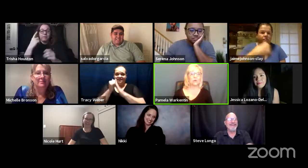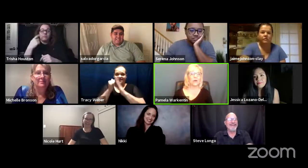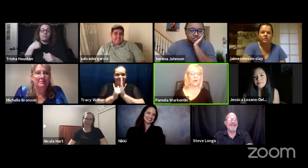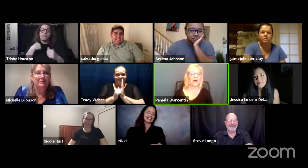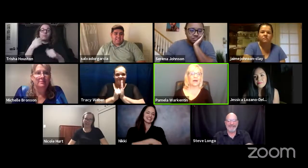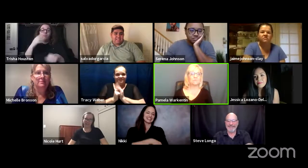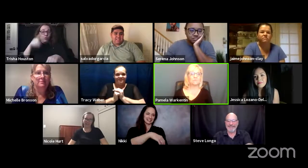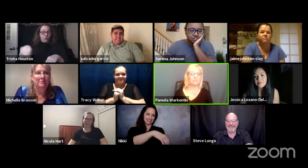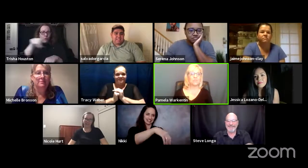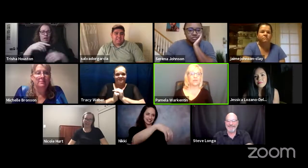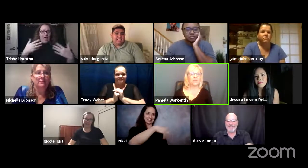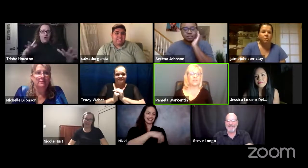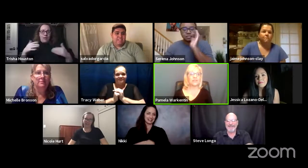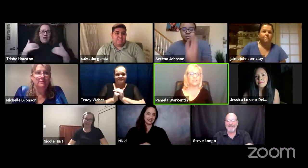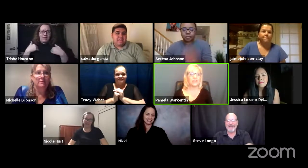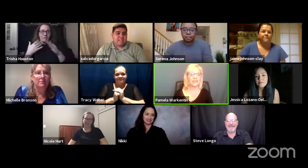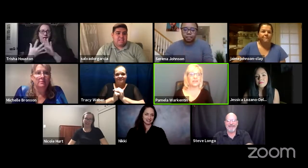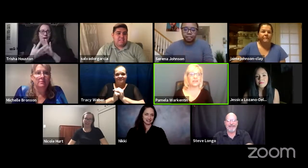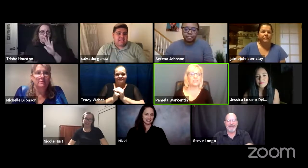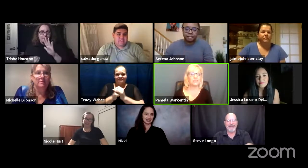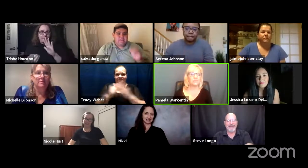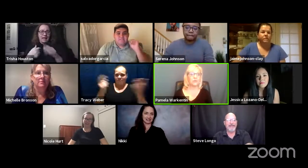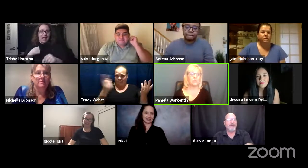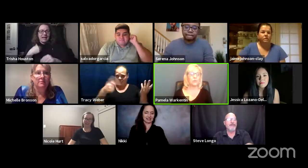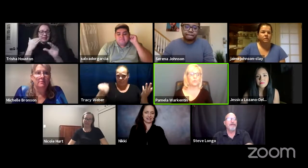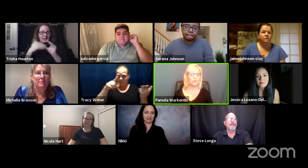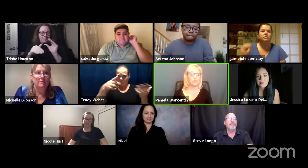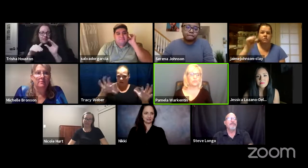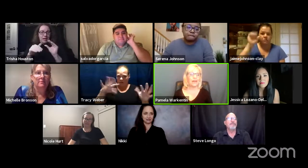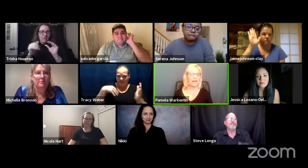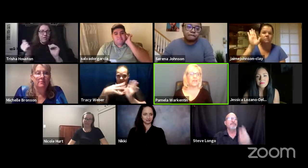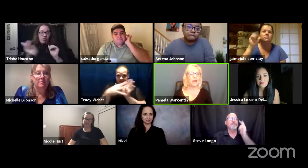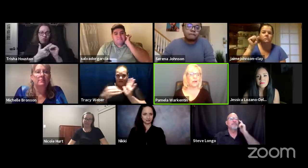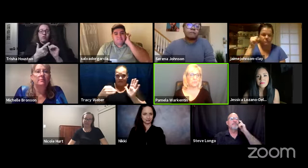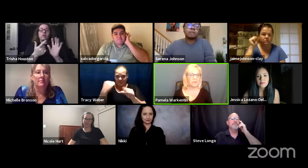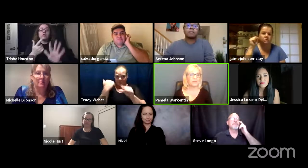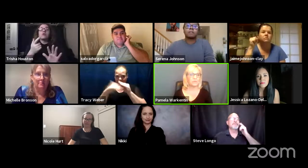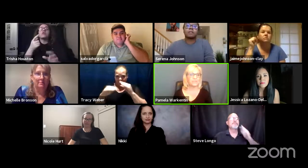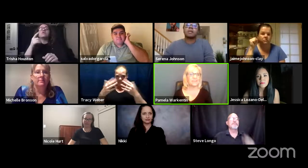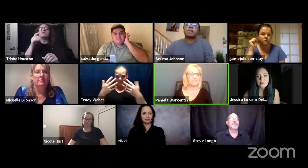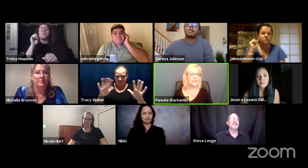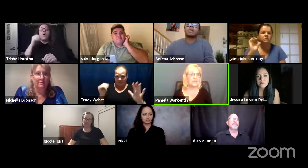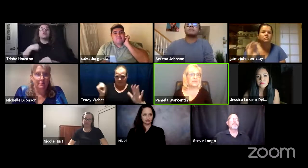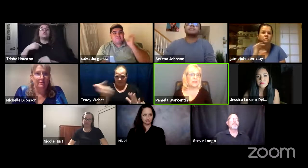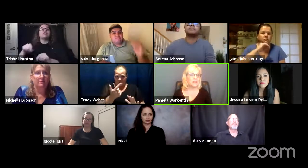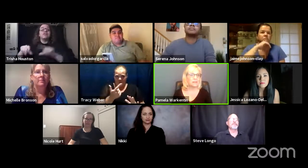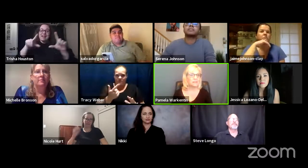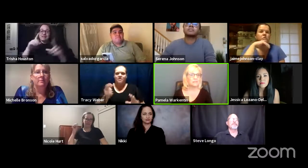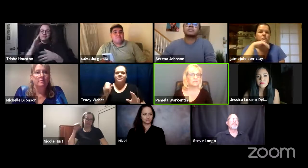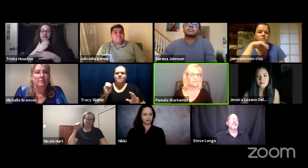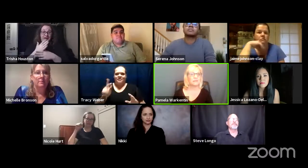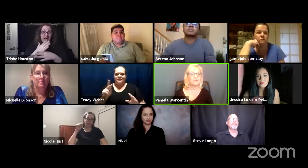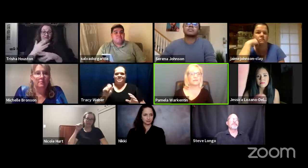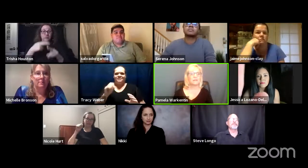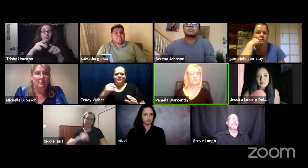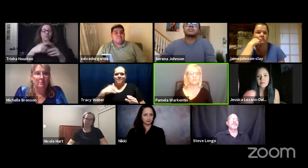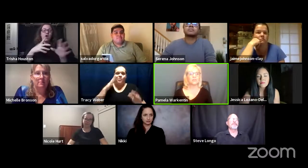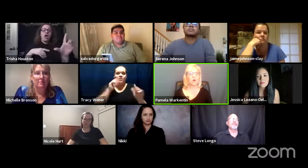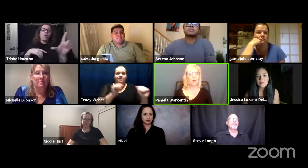So sharing the agenda, each of you should have a copy that was sent via email. So